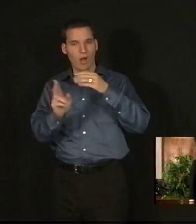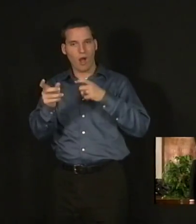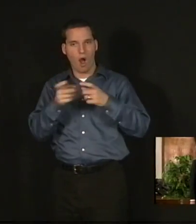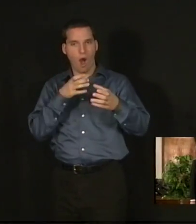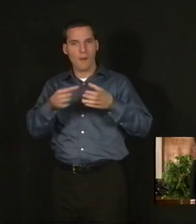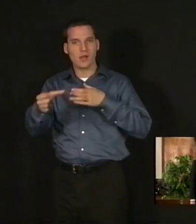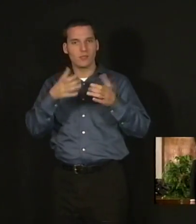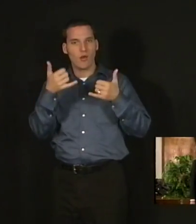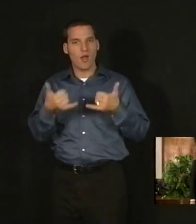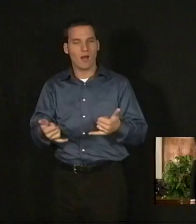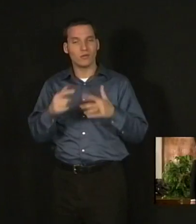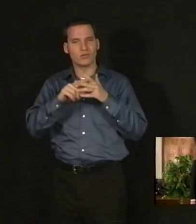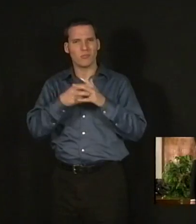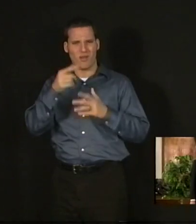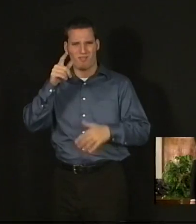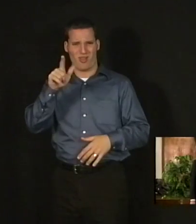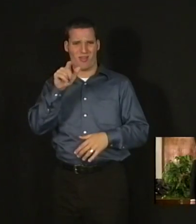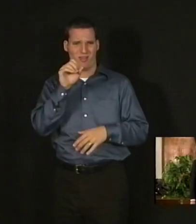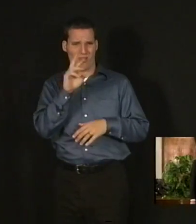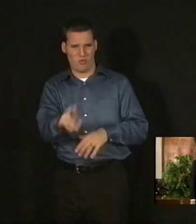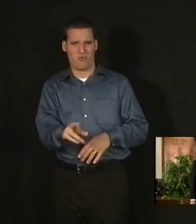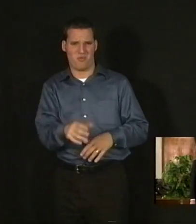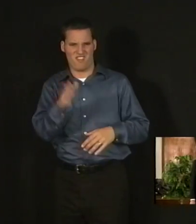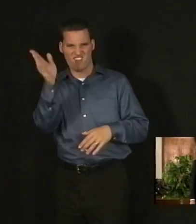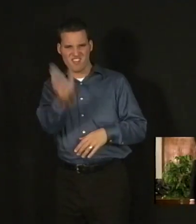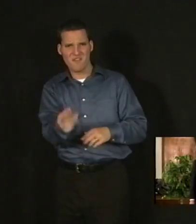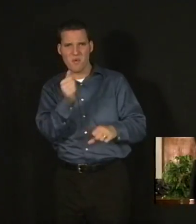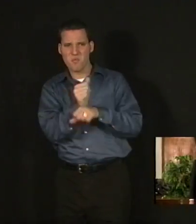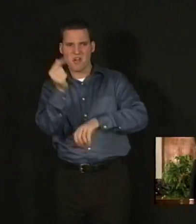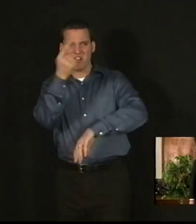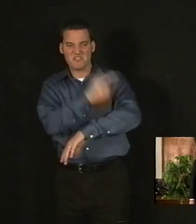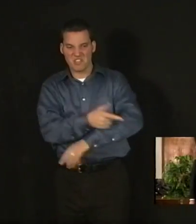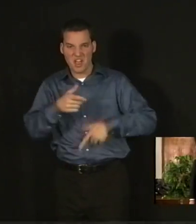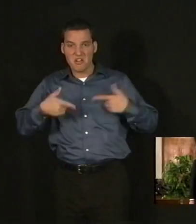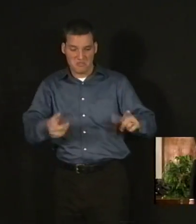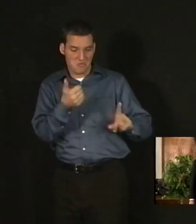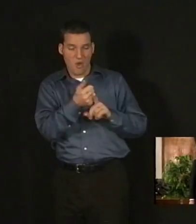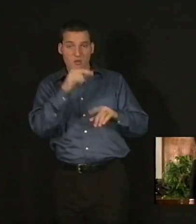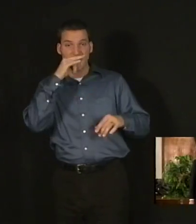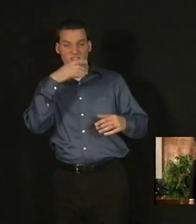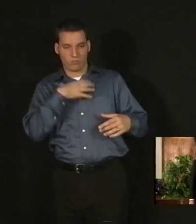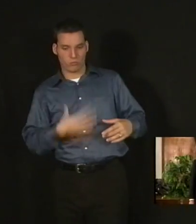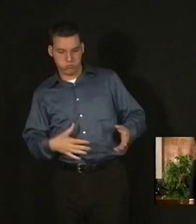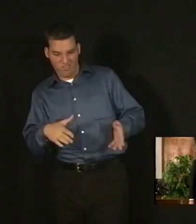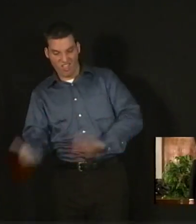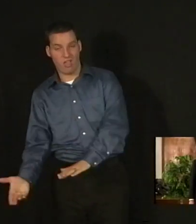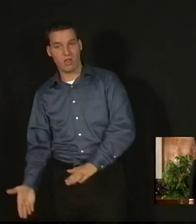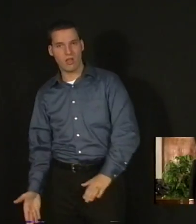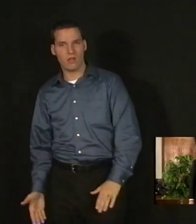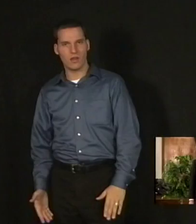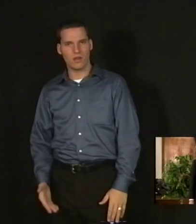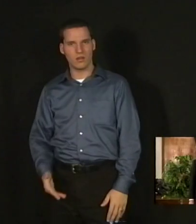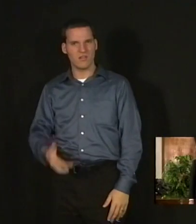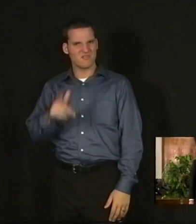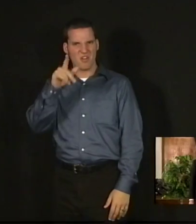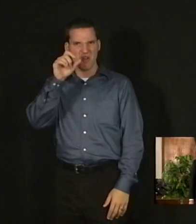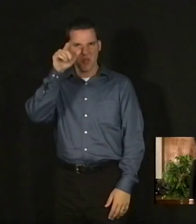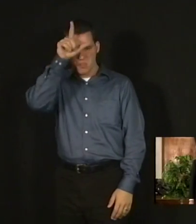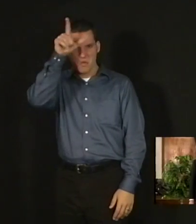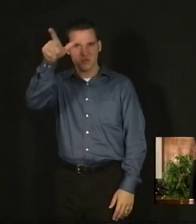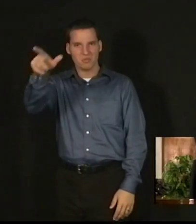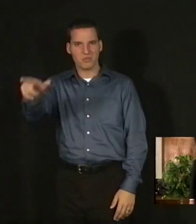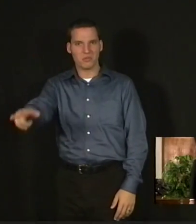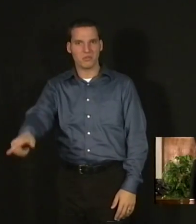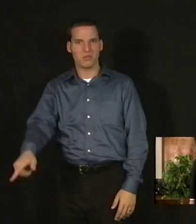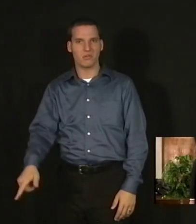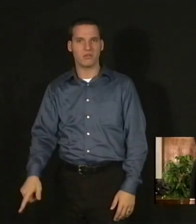now. Started by a loser who never worked a day in his life, let his own kids starve to death. He was a loser.